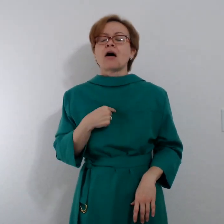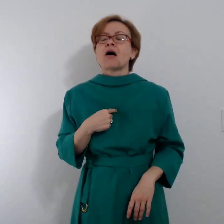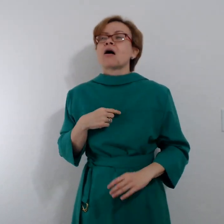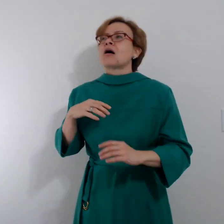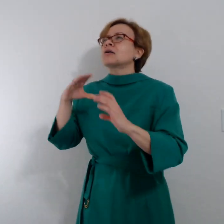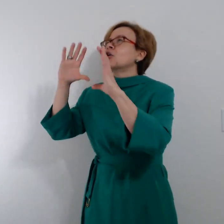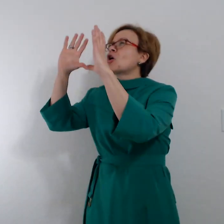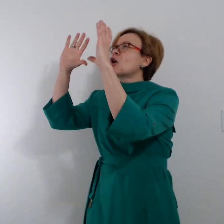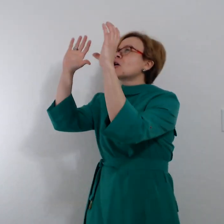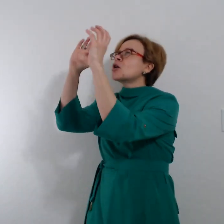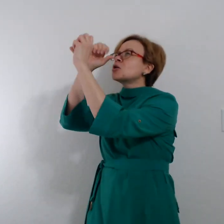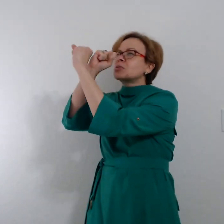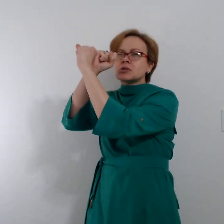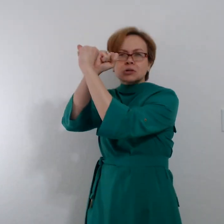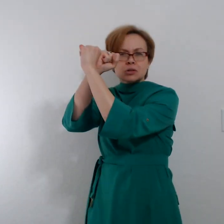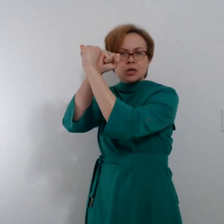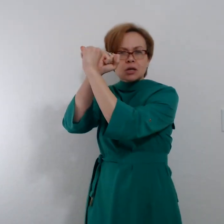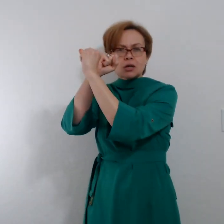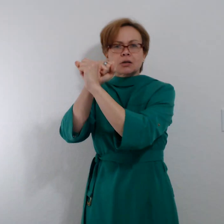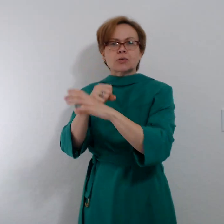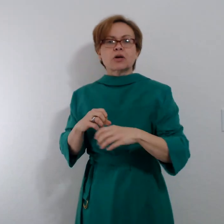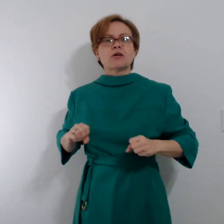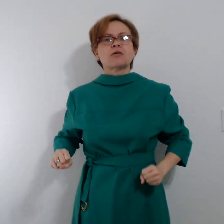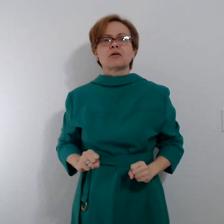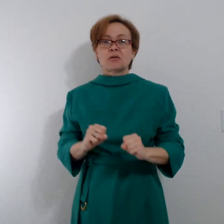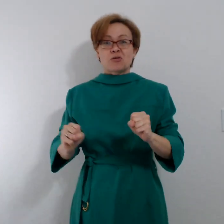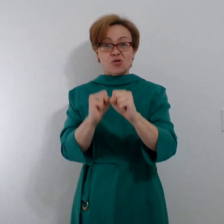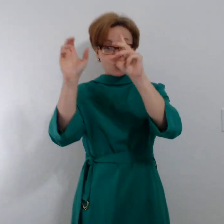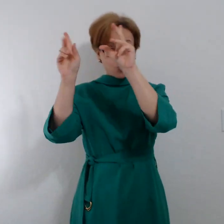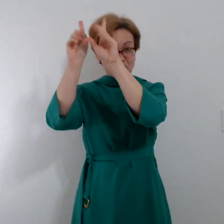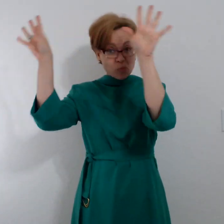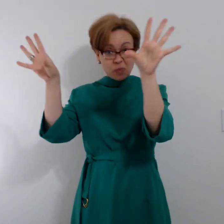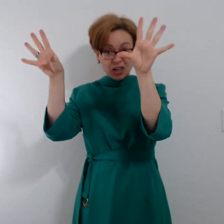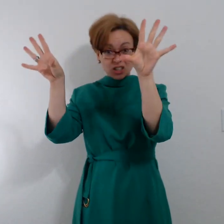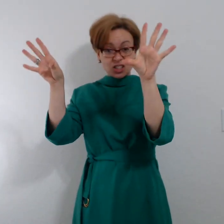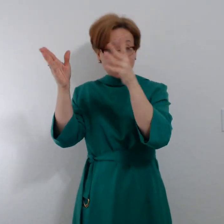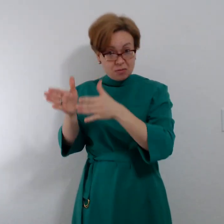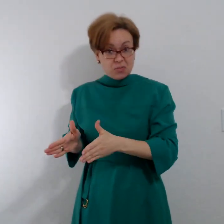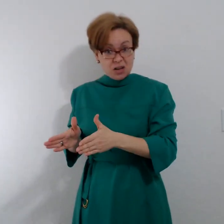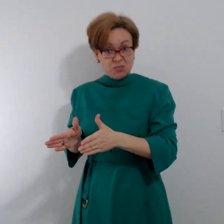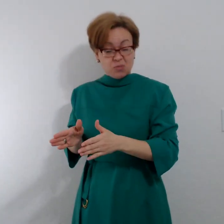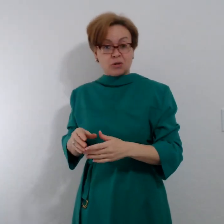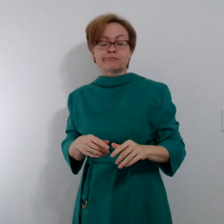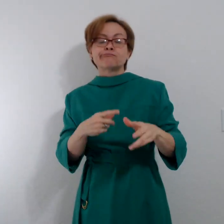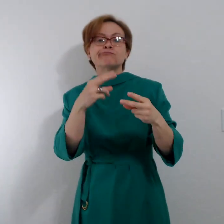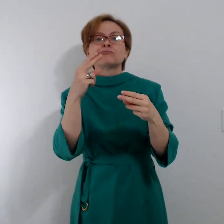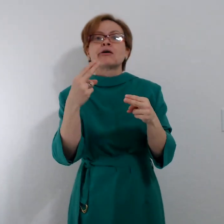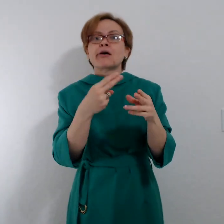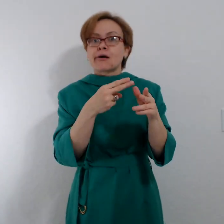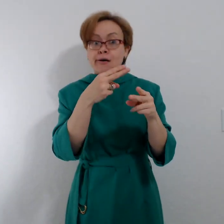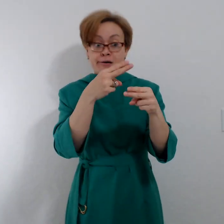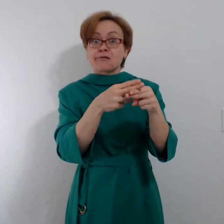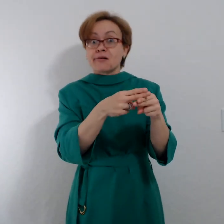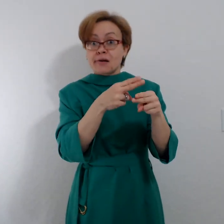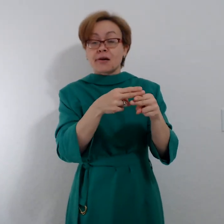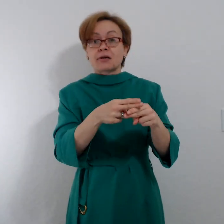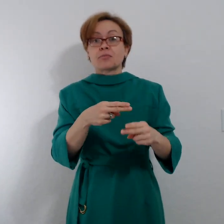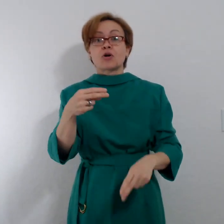challenges. So I began early on competing against the other kids, seeing how long I could stay underwater while